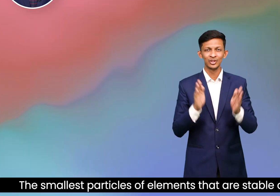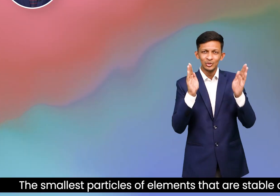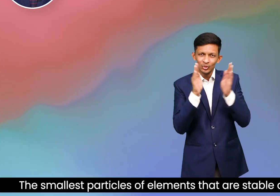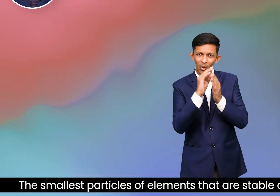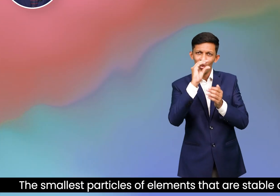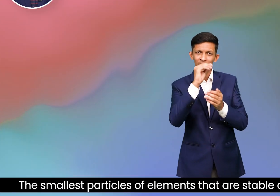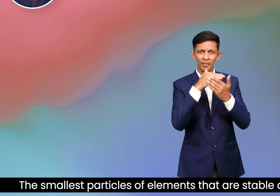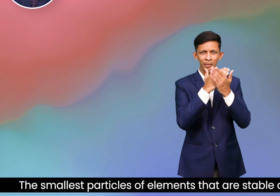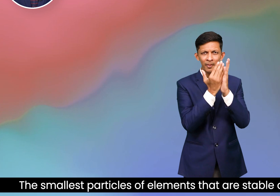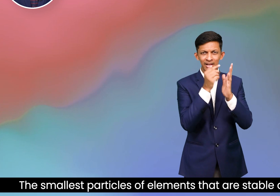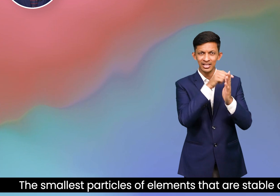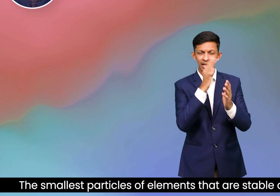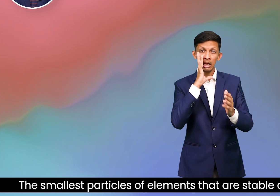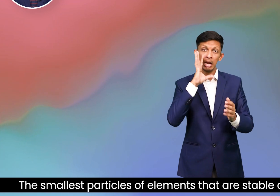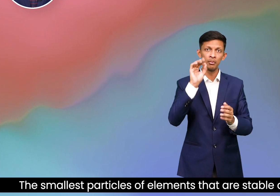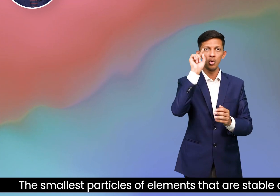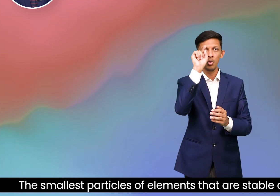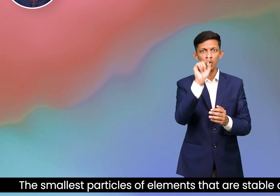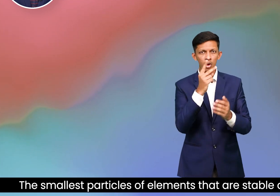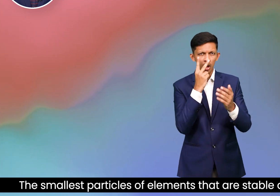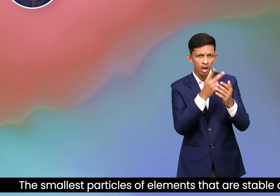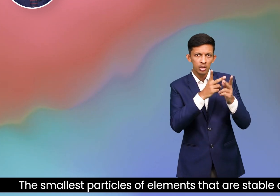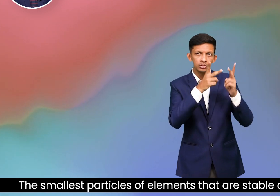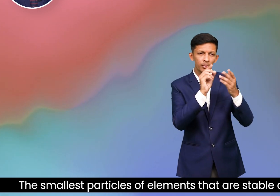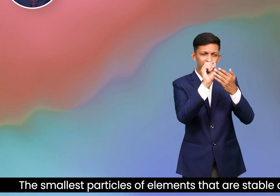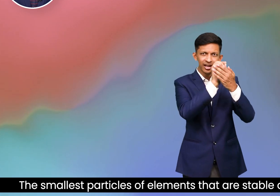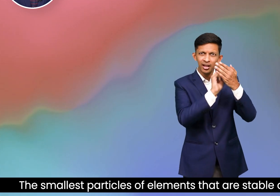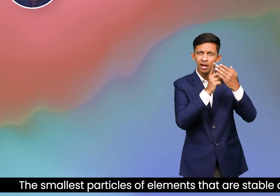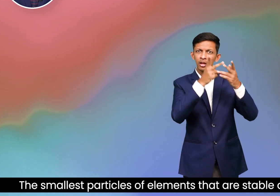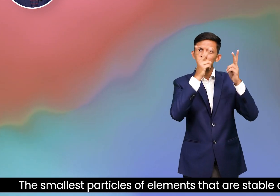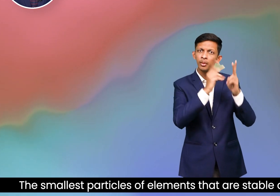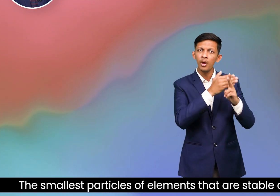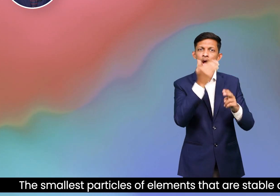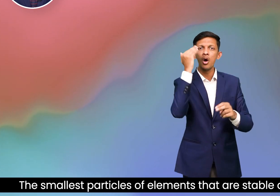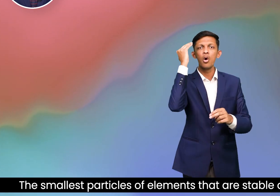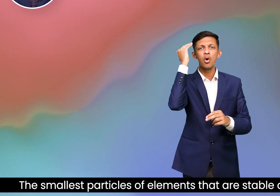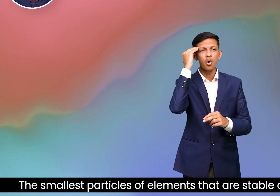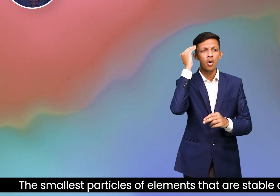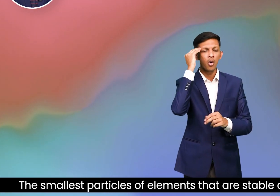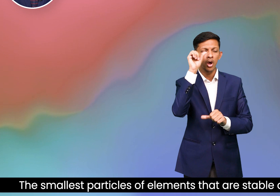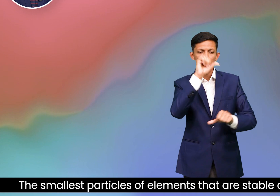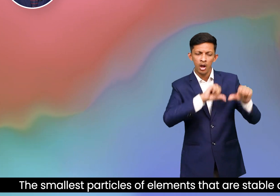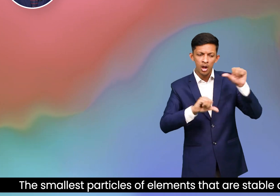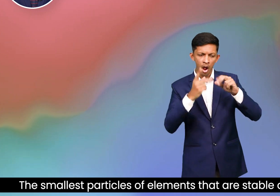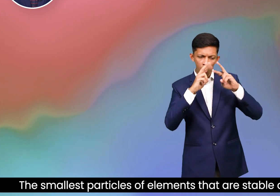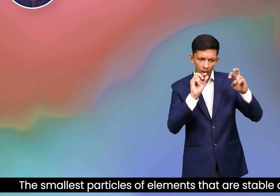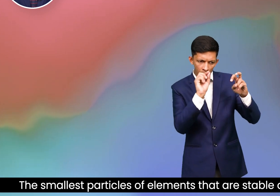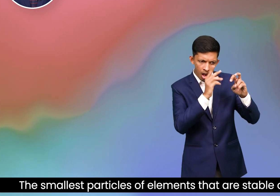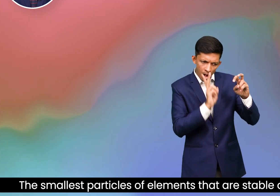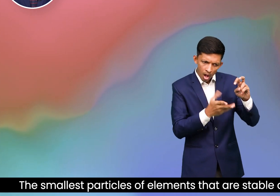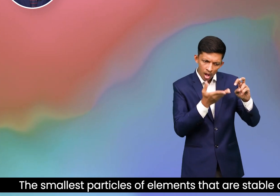The smallest particle of elements that are stable are known as molecules.